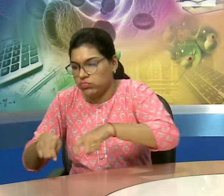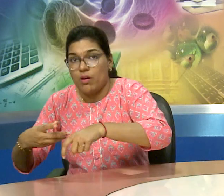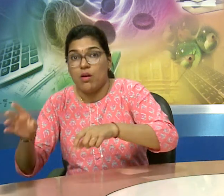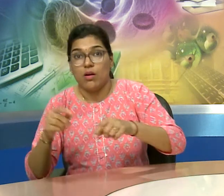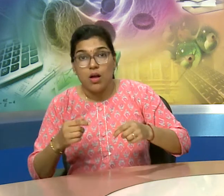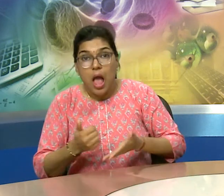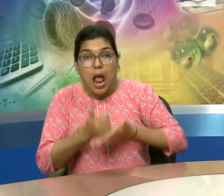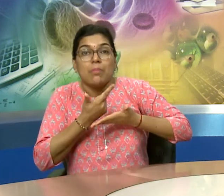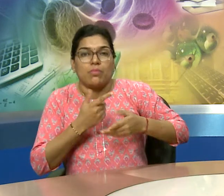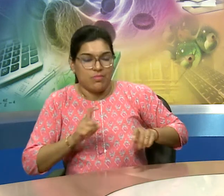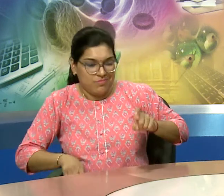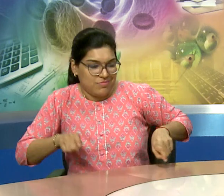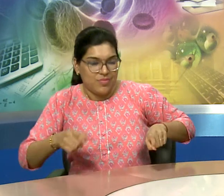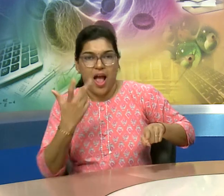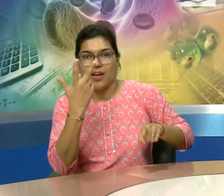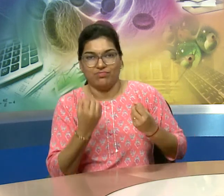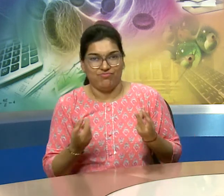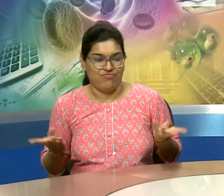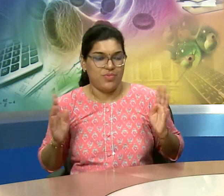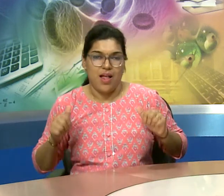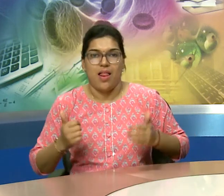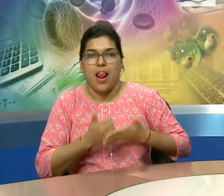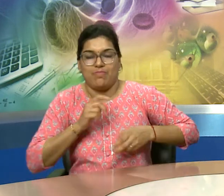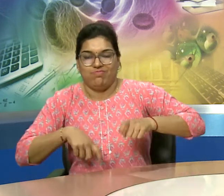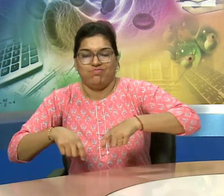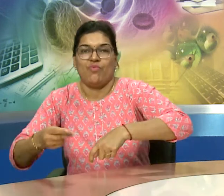and also they can move on the walls.